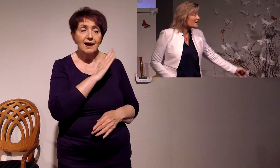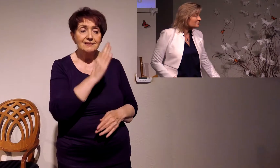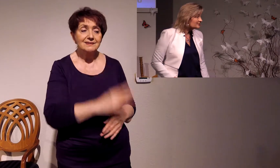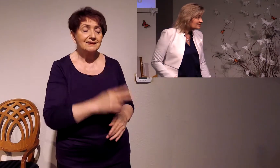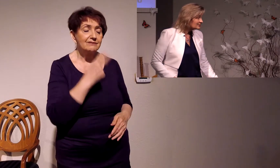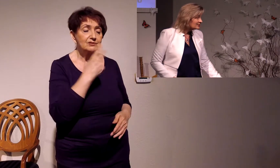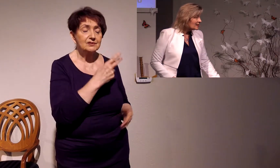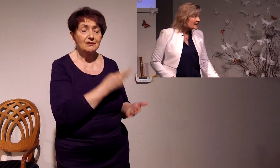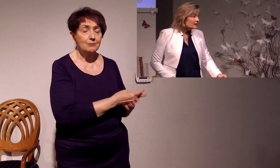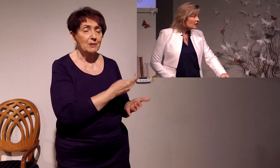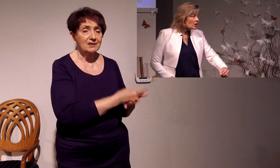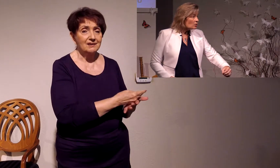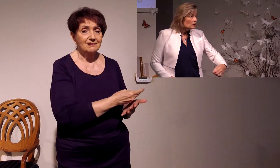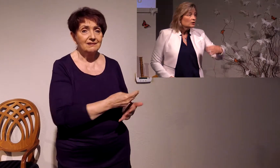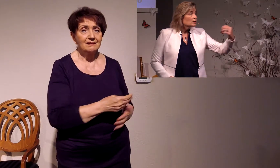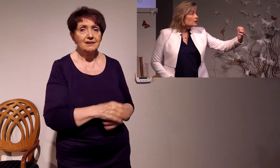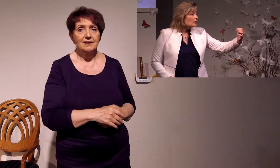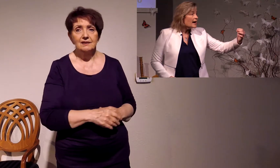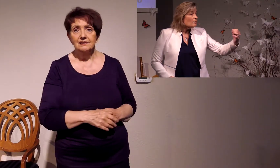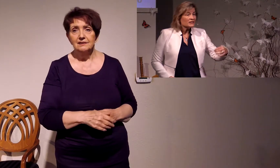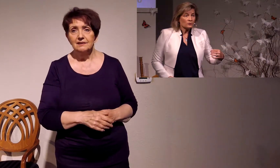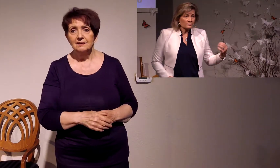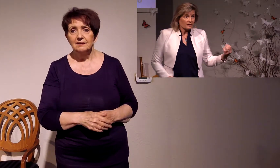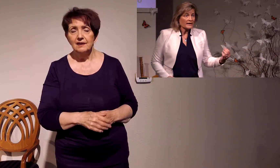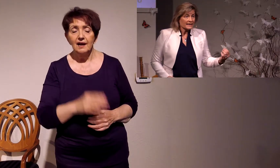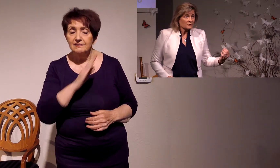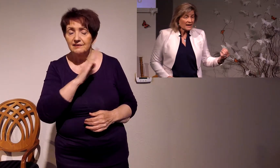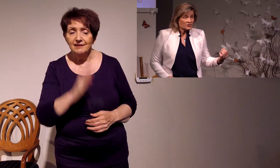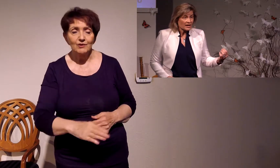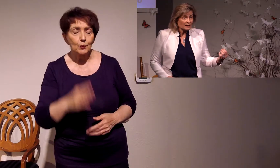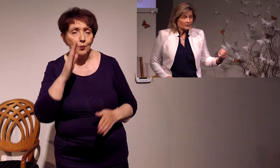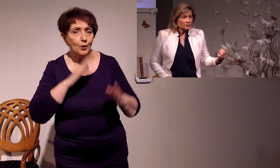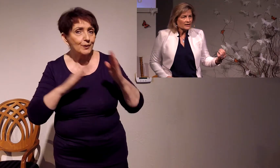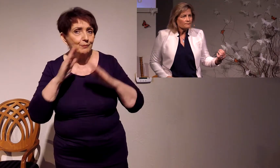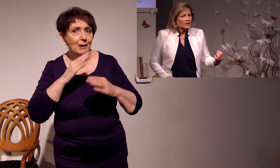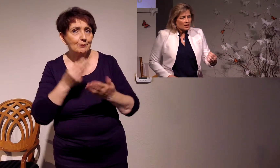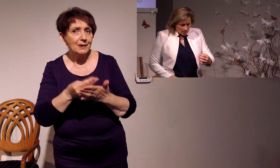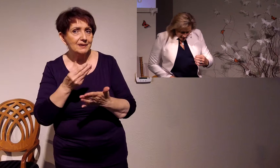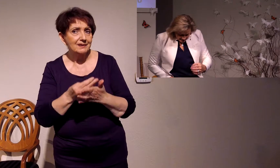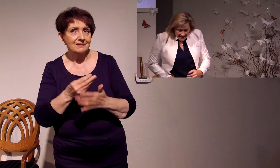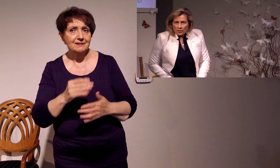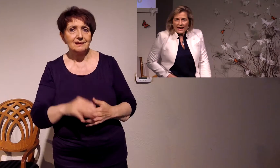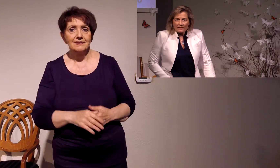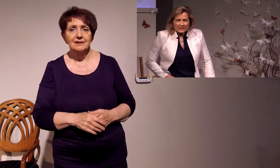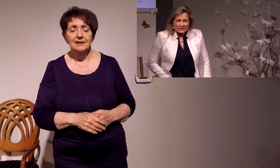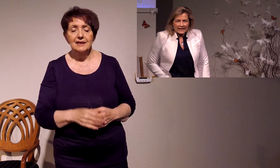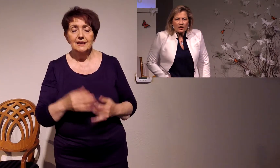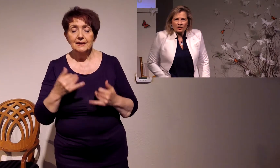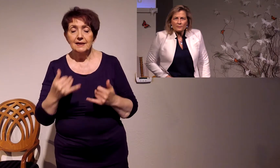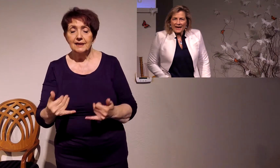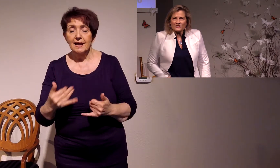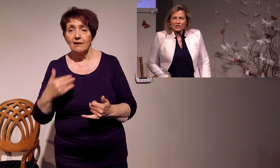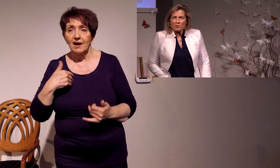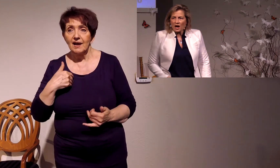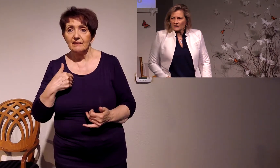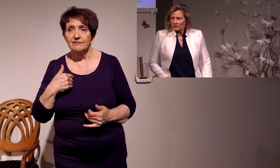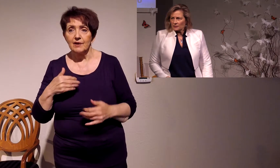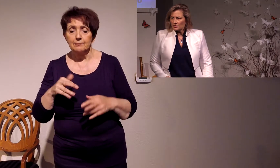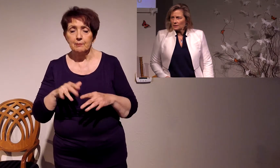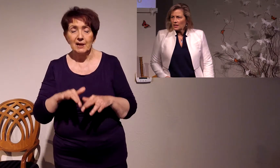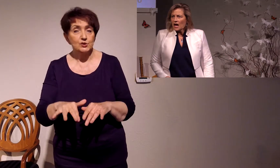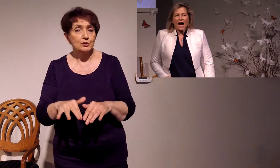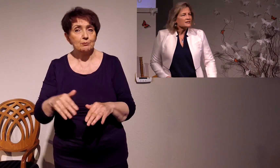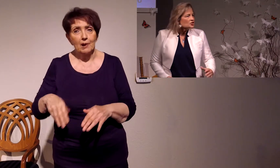than enough. I didn't go, how am I doing for my next paycheck, right? And now I have this thing called the magic